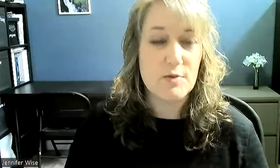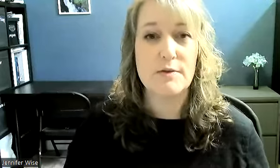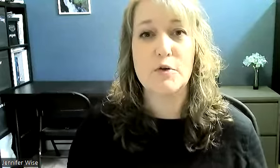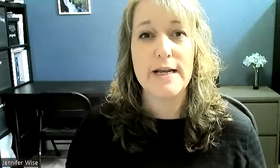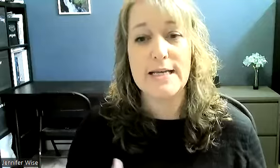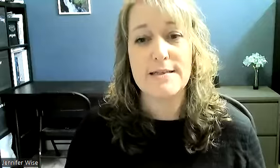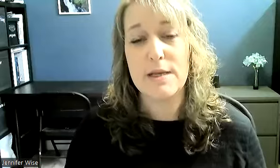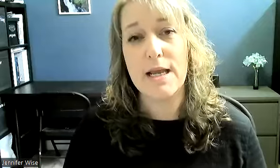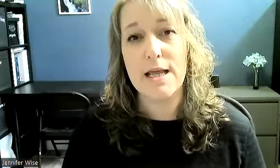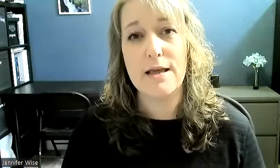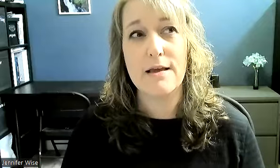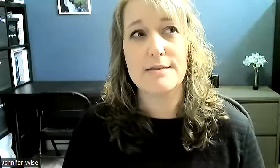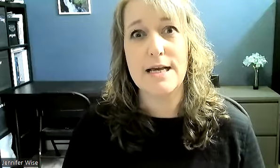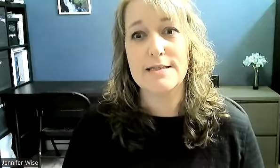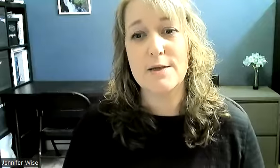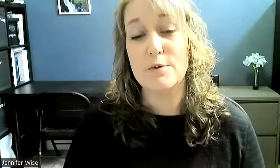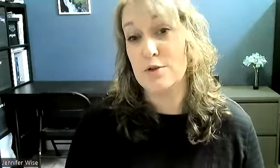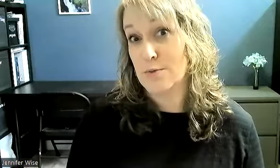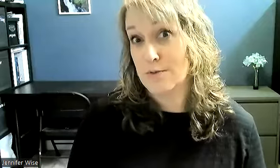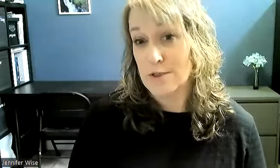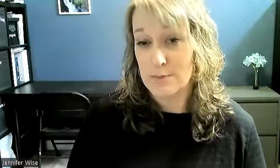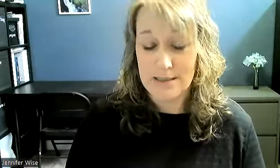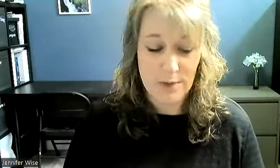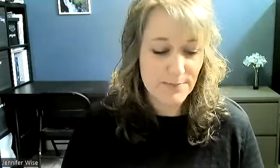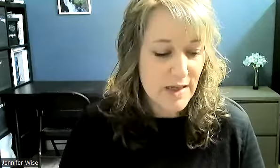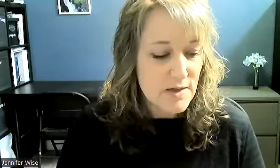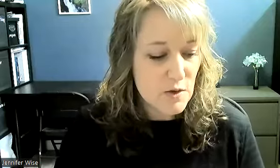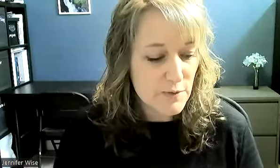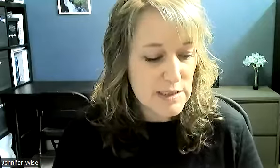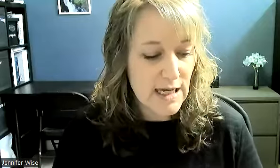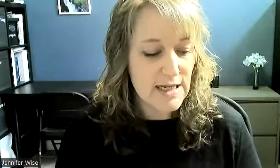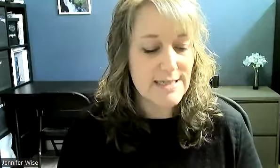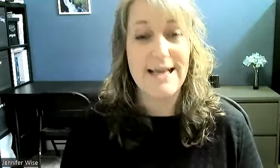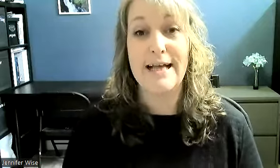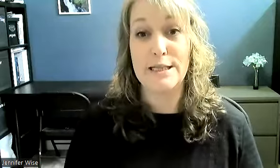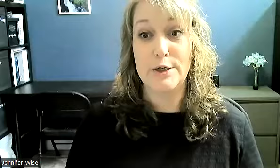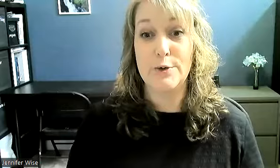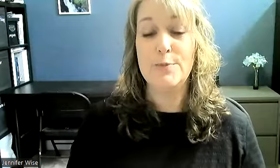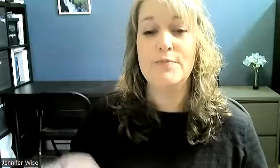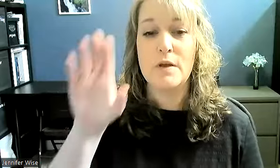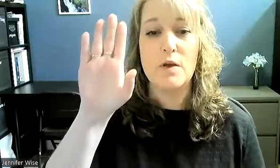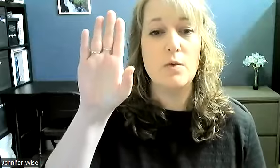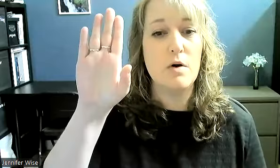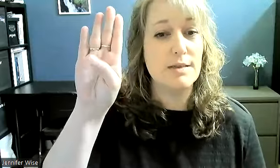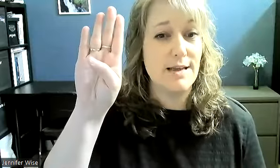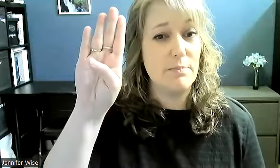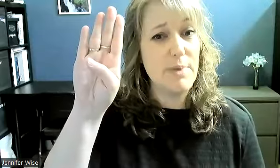of greetings and beginning signs that you would use when you first meet someone. So the first sign is hello. You want a